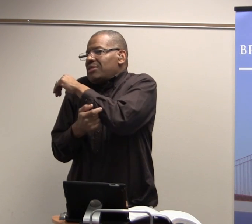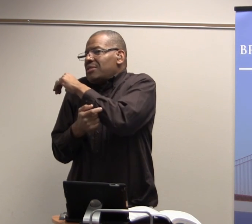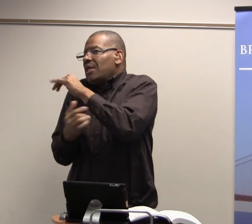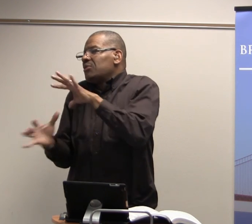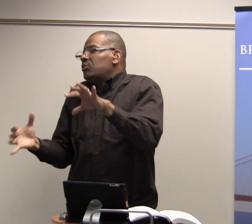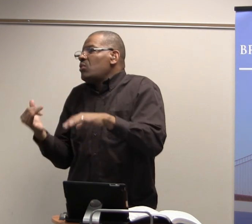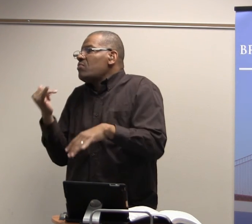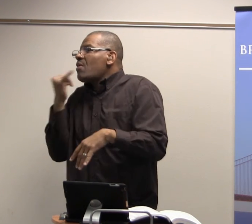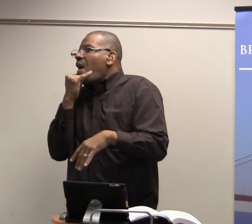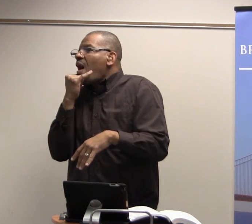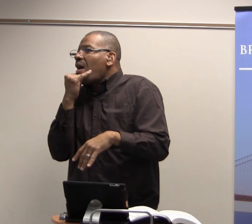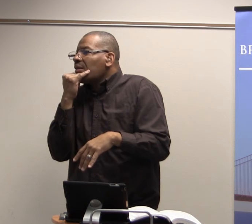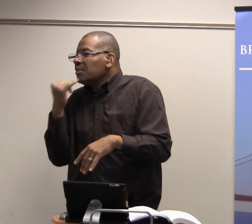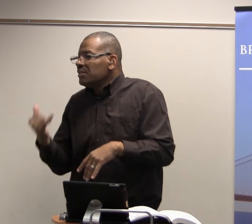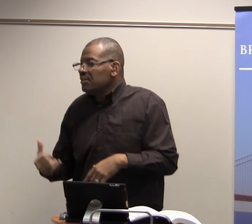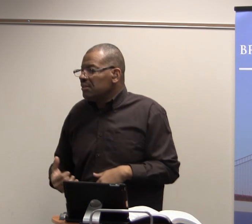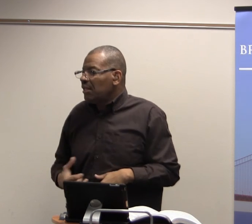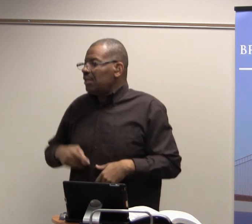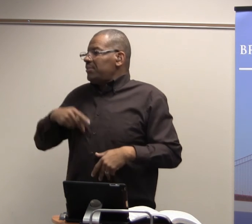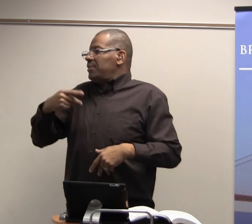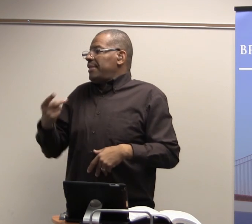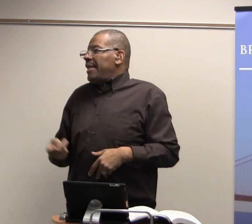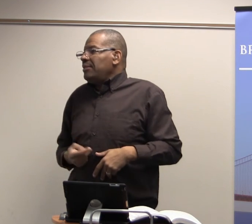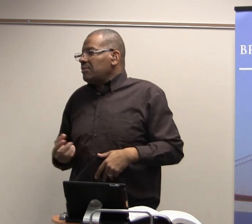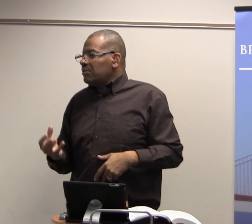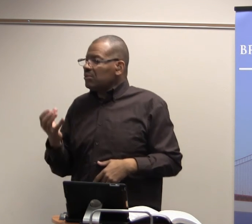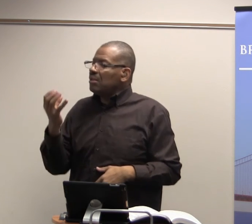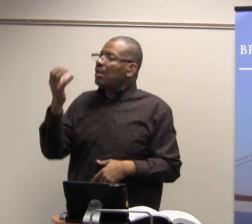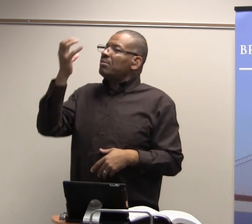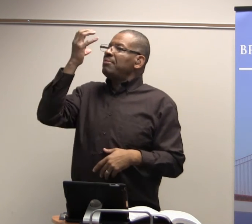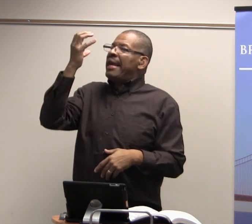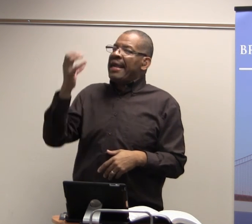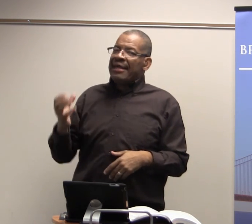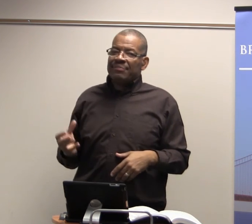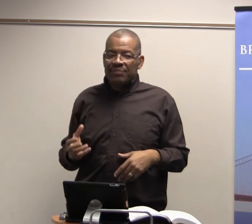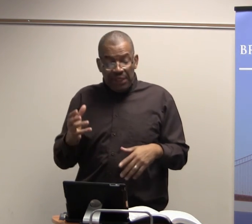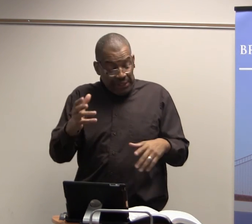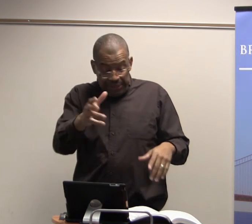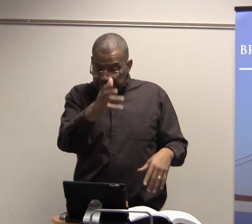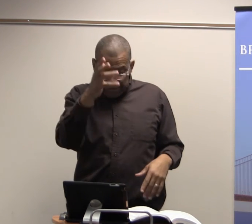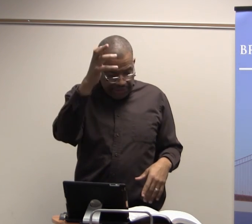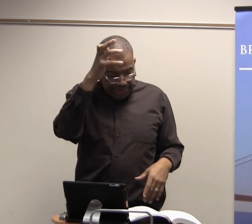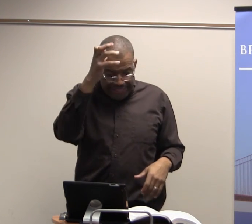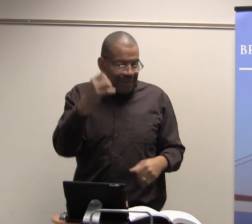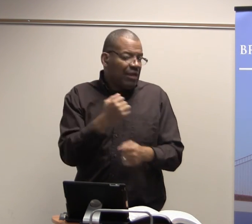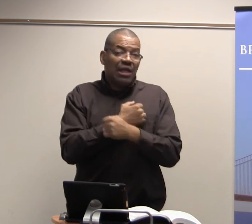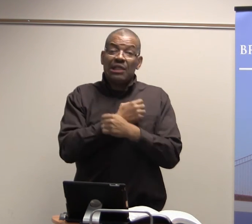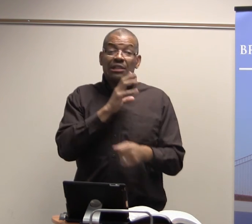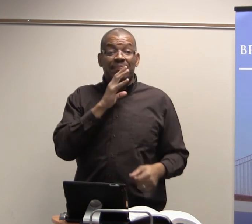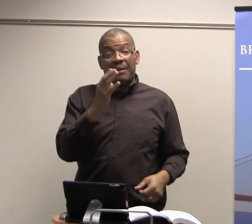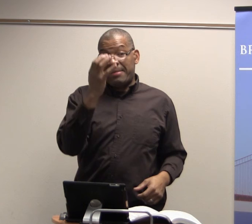temptation, do wrong, upset. Man, devil loves to be